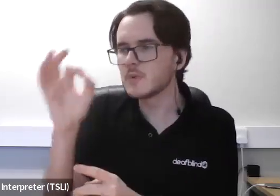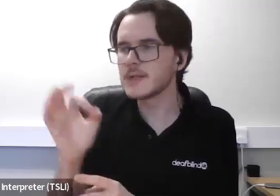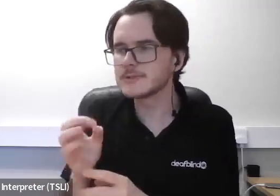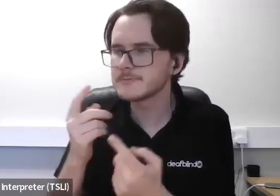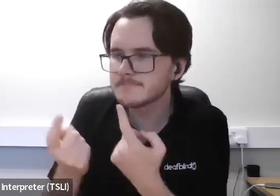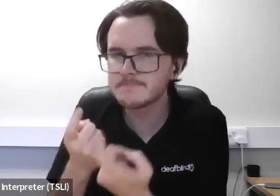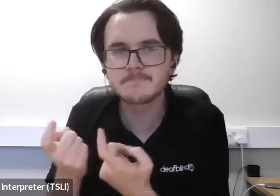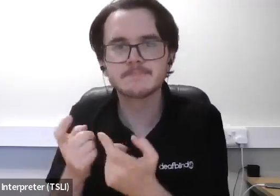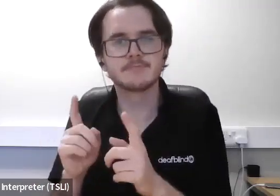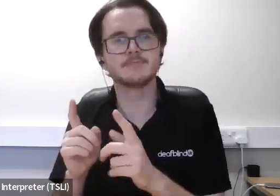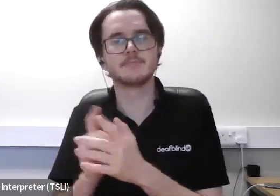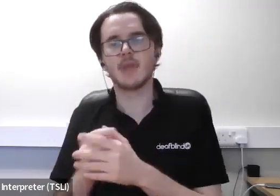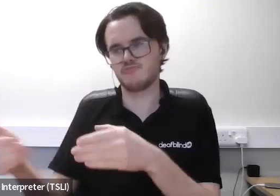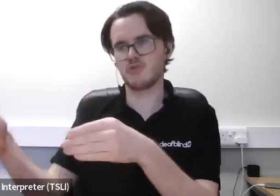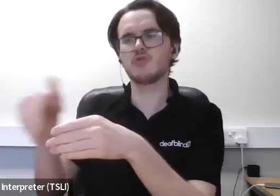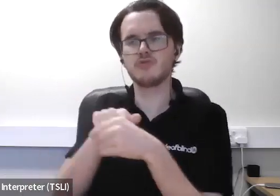that that is part of the discussion.